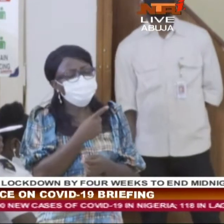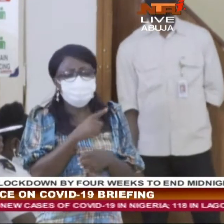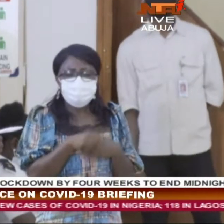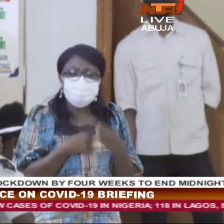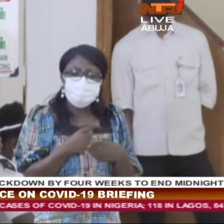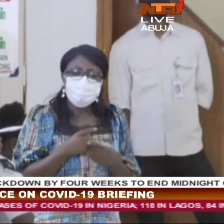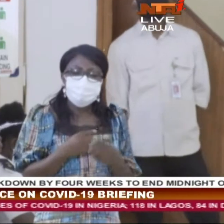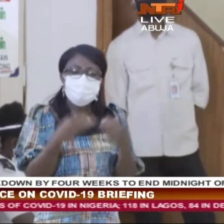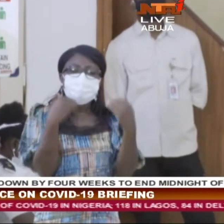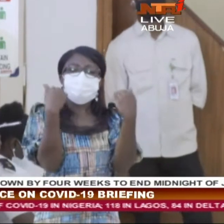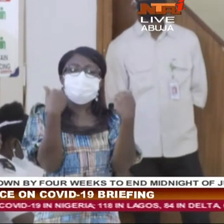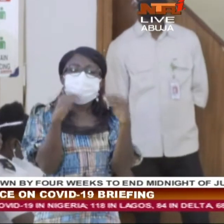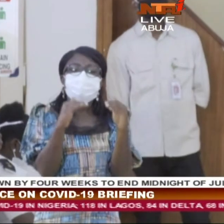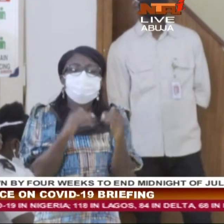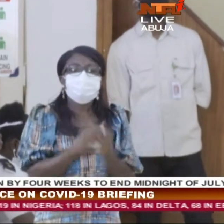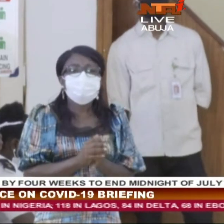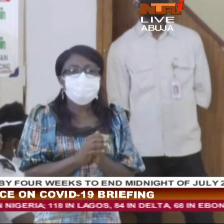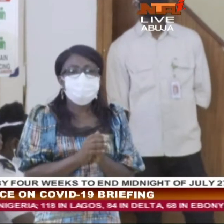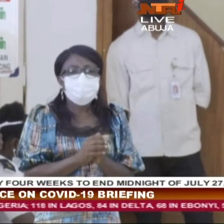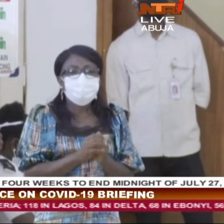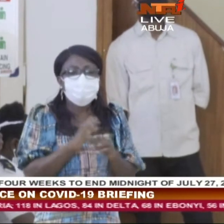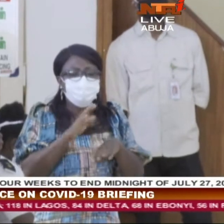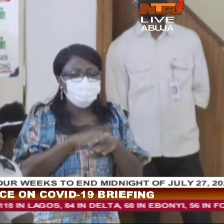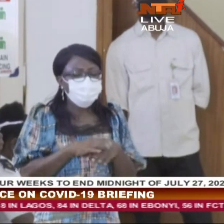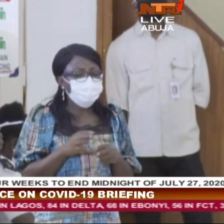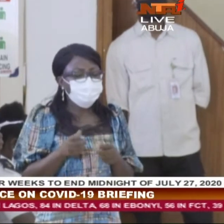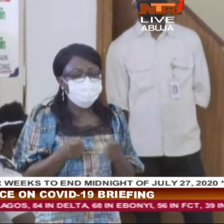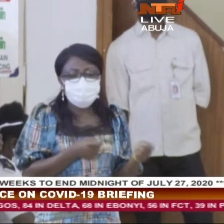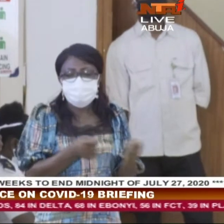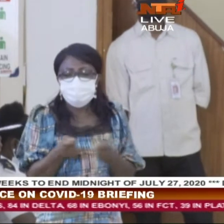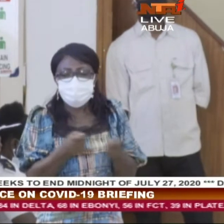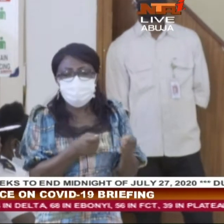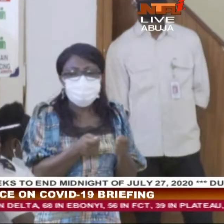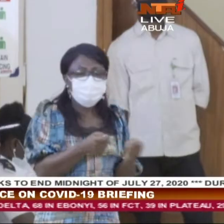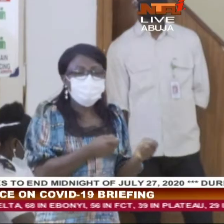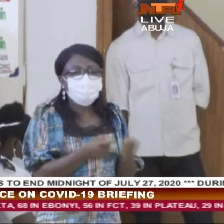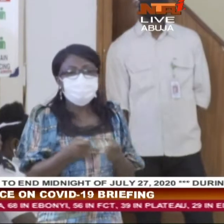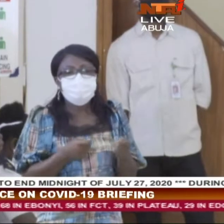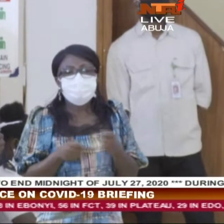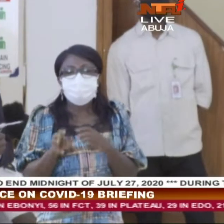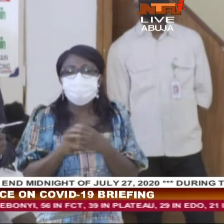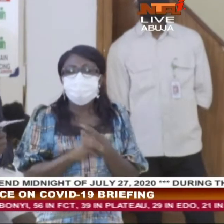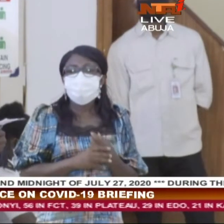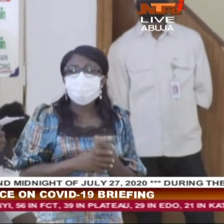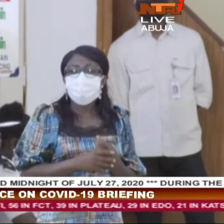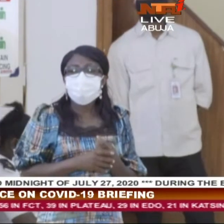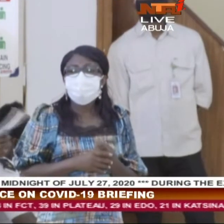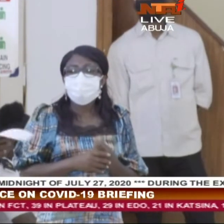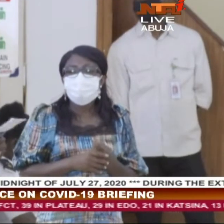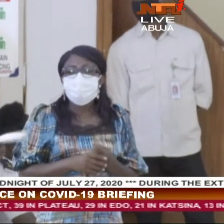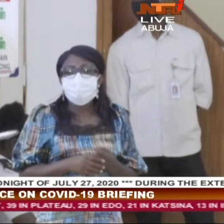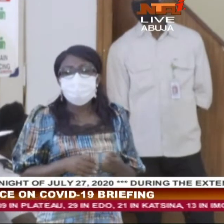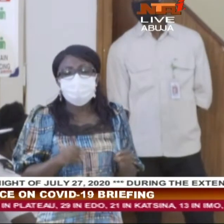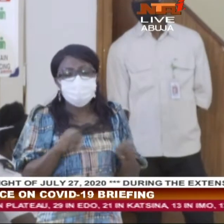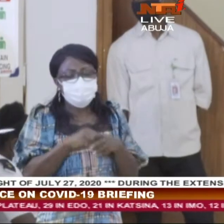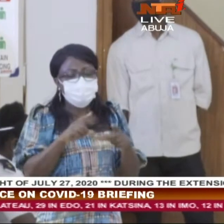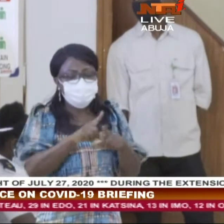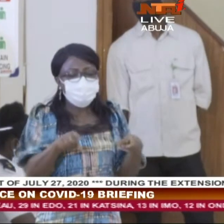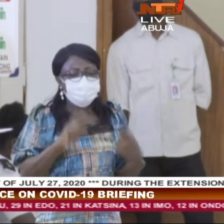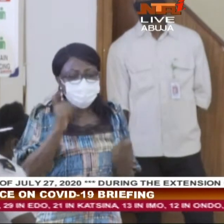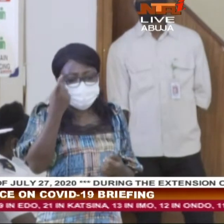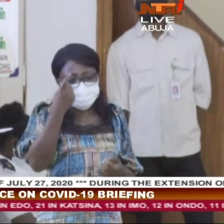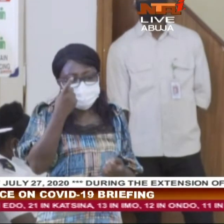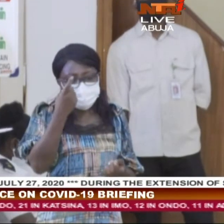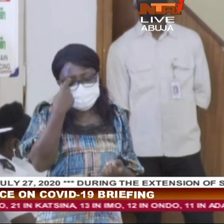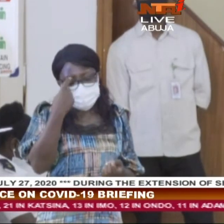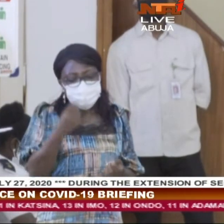the restriction on movement in high-burdened local governments, even though there is a